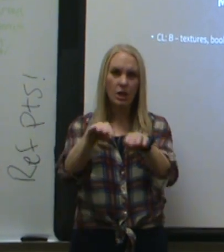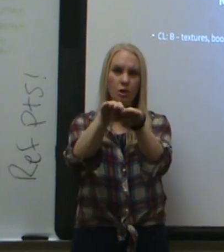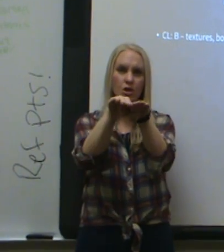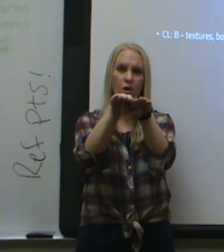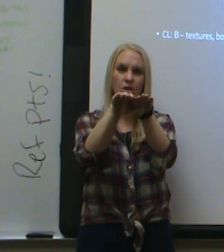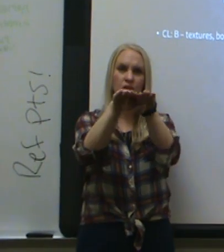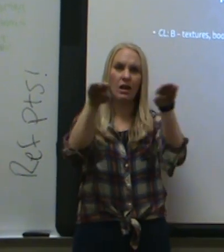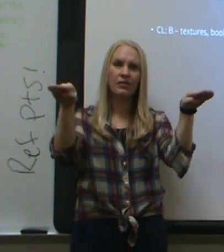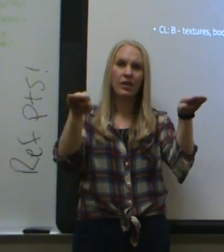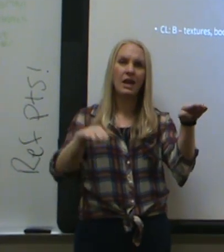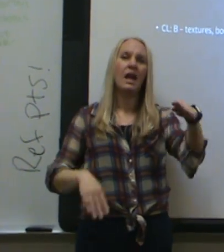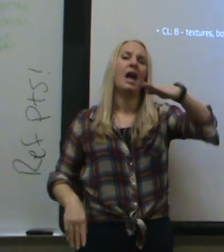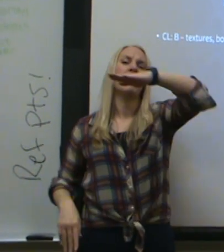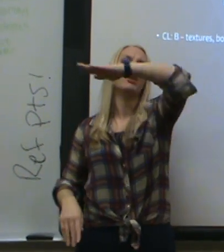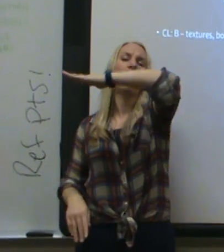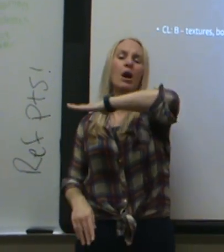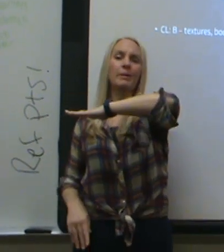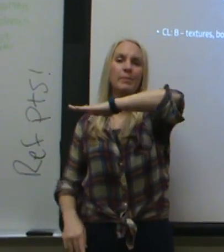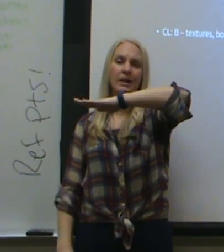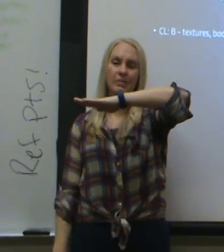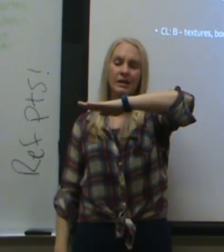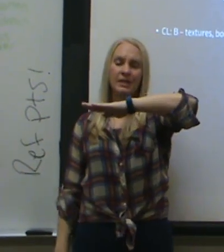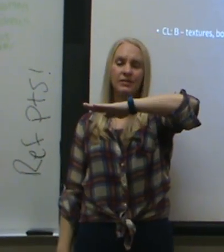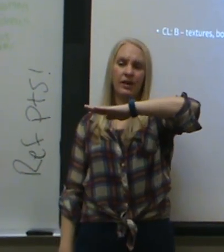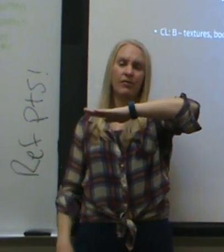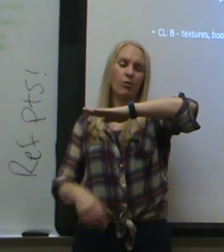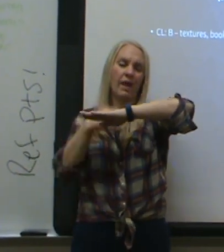You show the shelf, and then your arm can become the classifier for that.